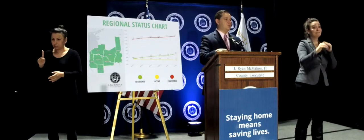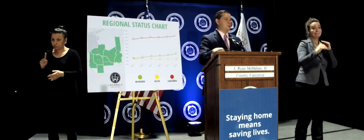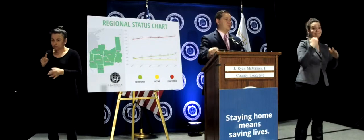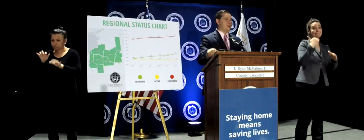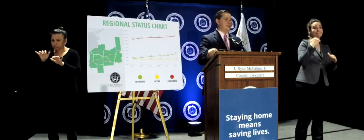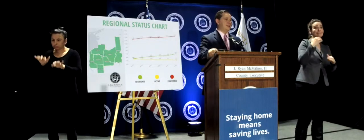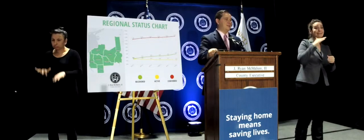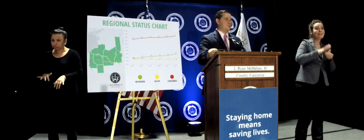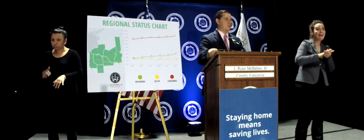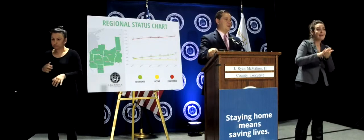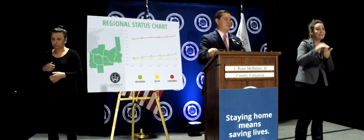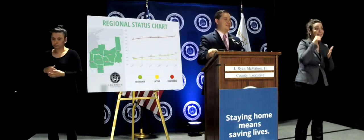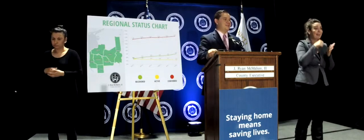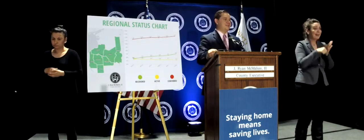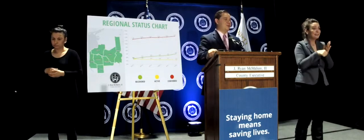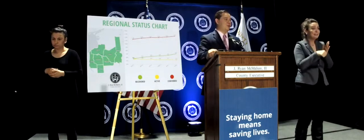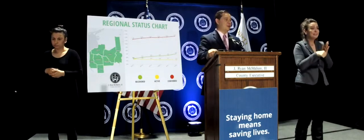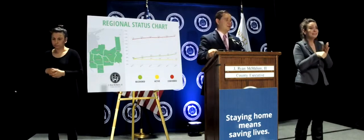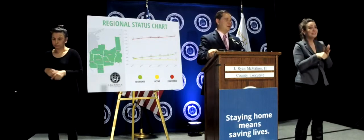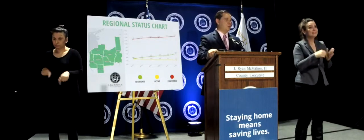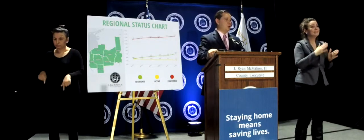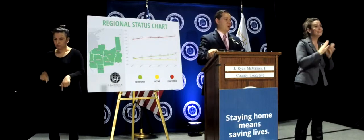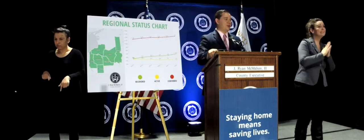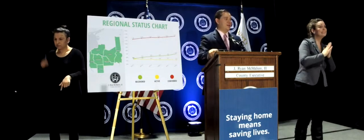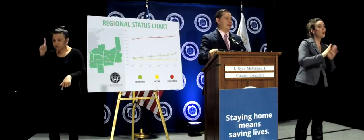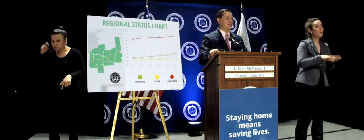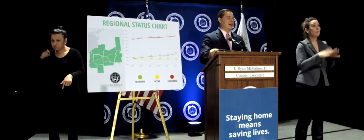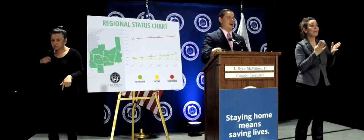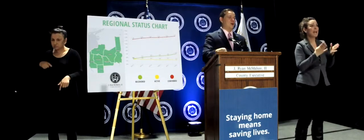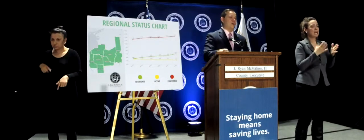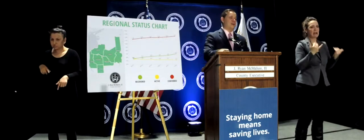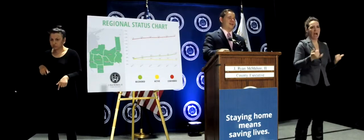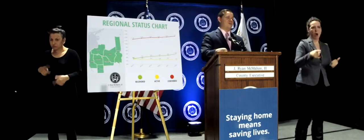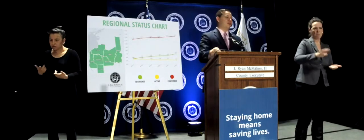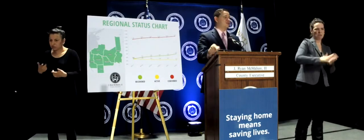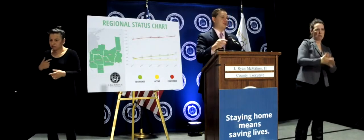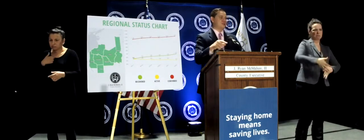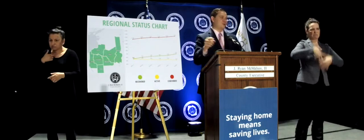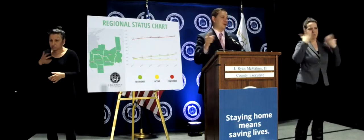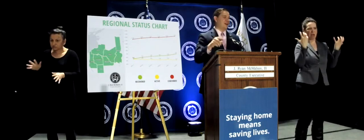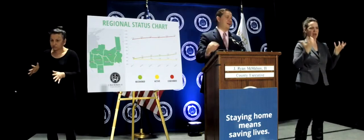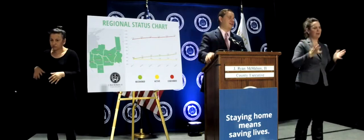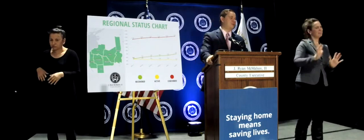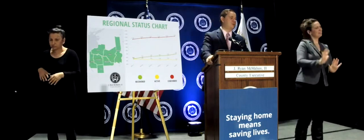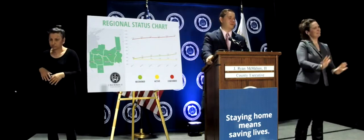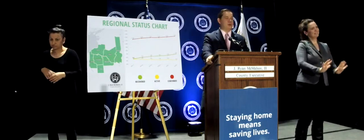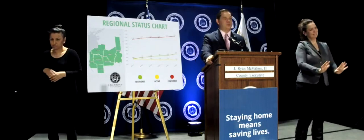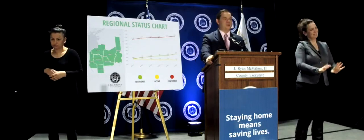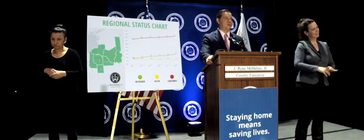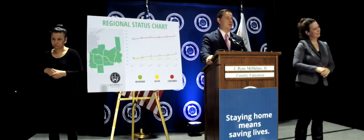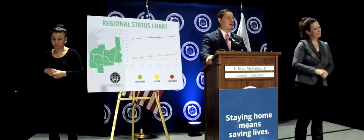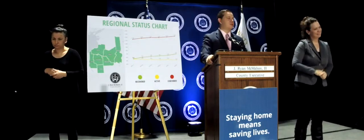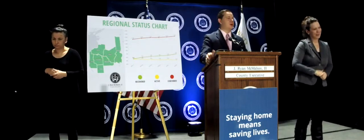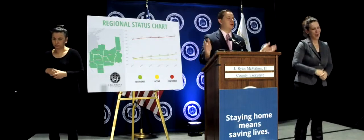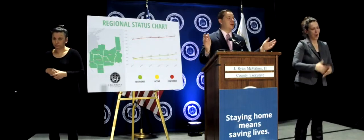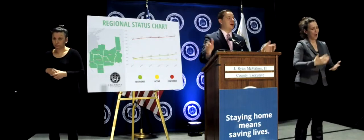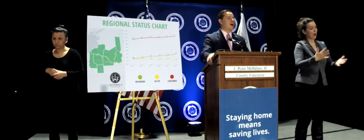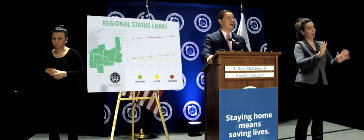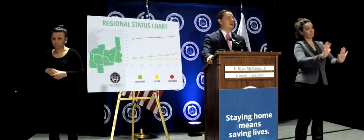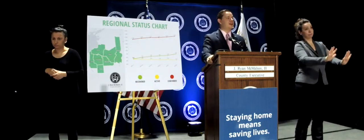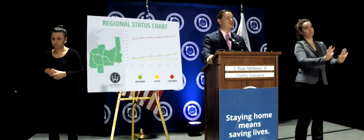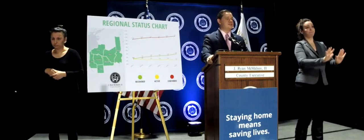now saying they don't like me anymore, and now, and vice versa, right? I hate you, maybe you're coming around.